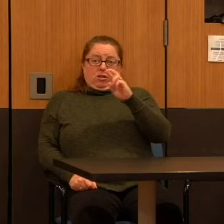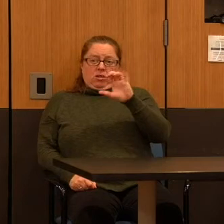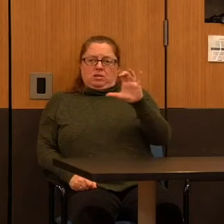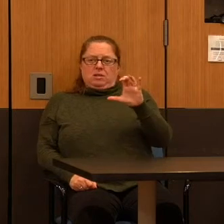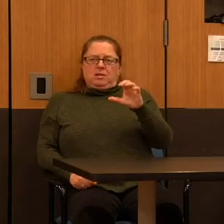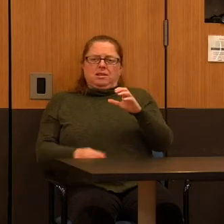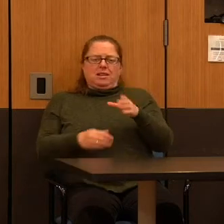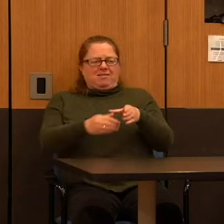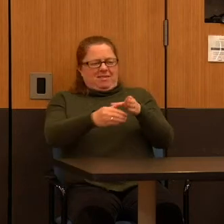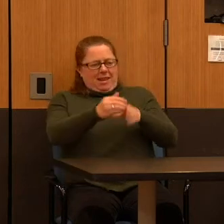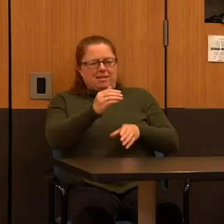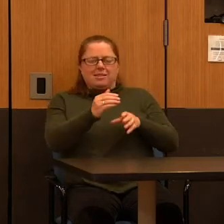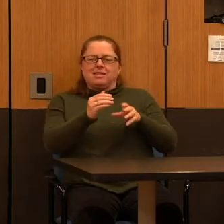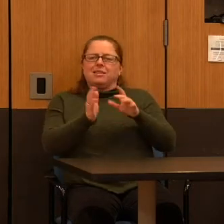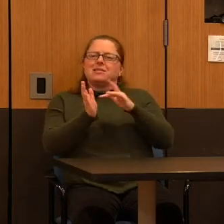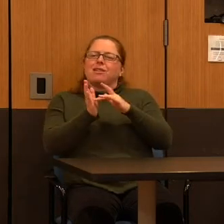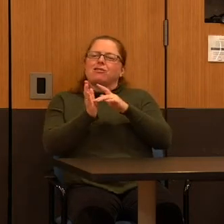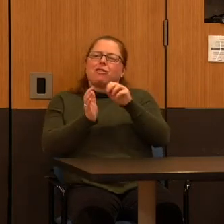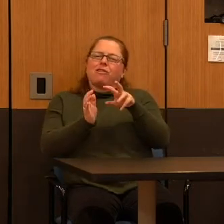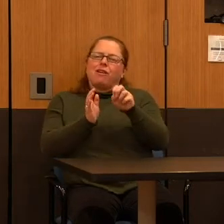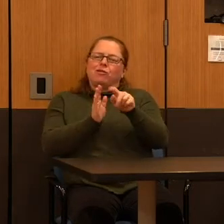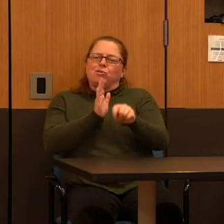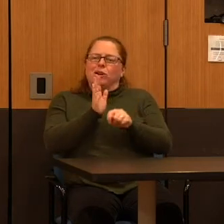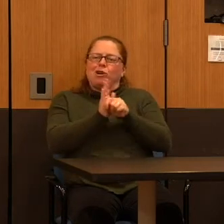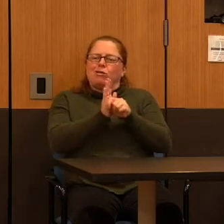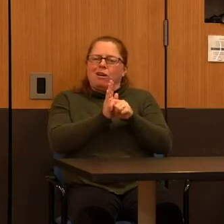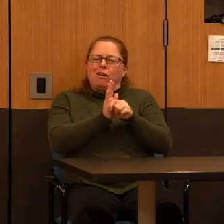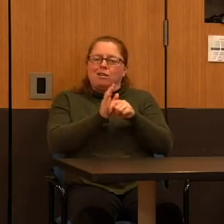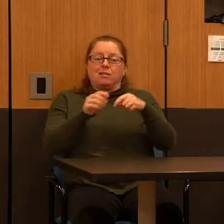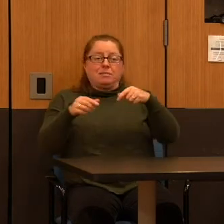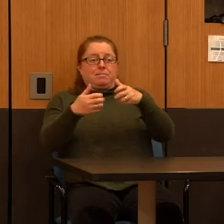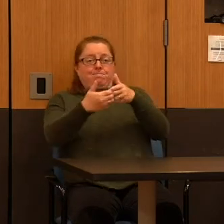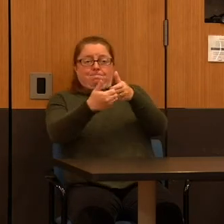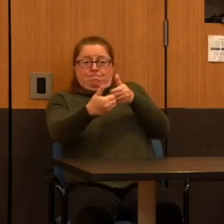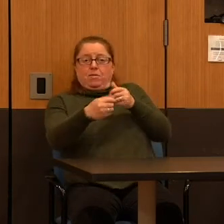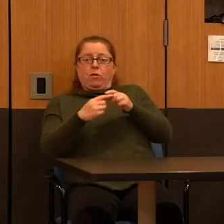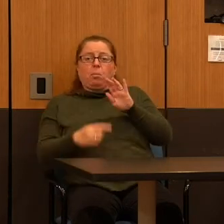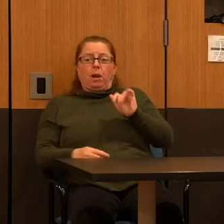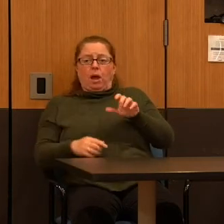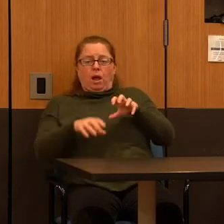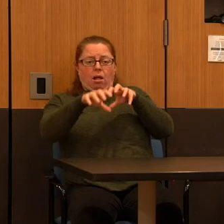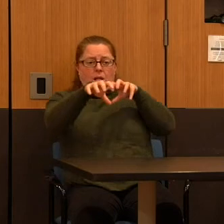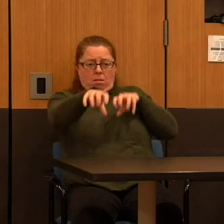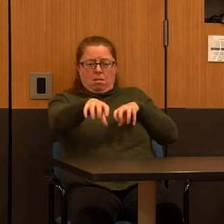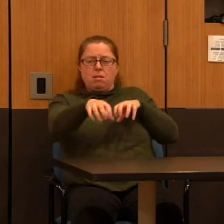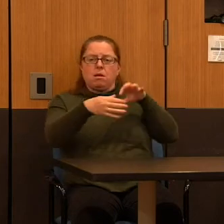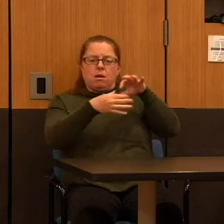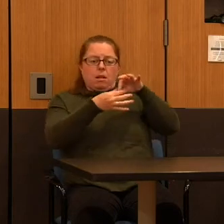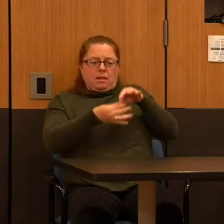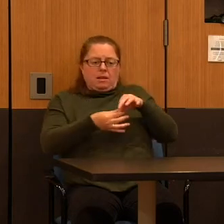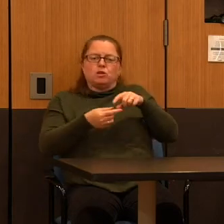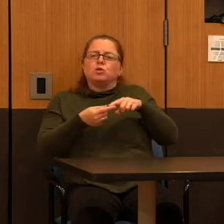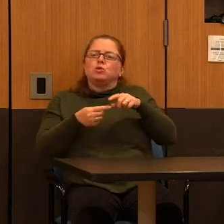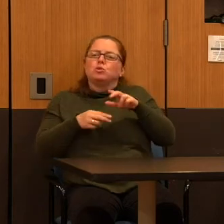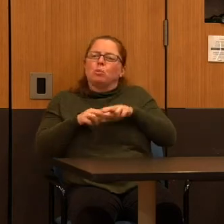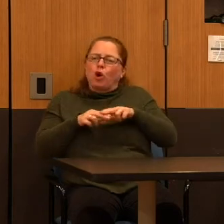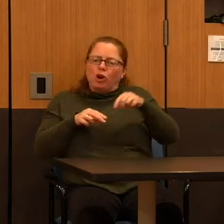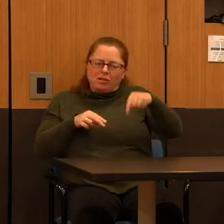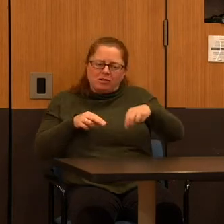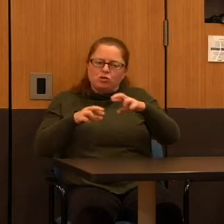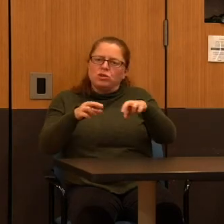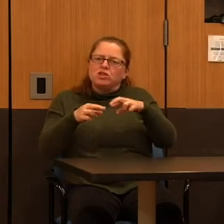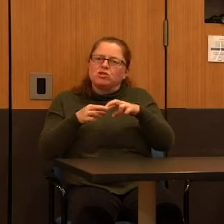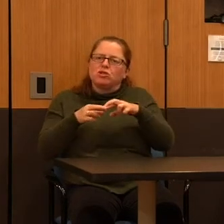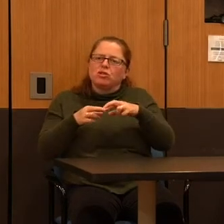Telegraph Avenue. The new building is distinct from the university, linked instead to regional transit through the